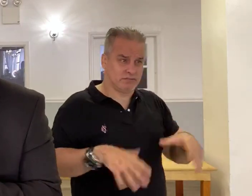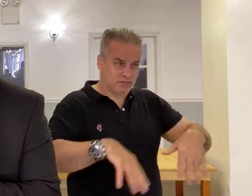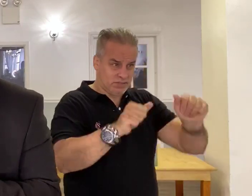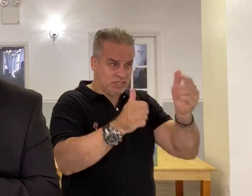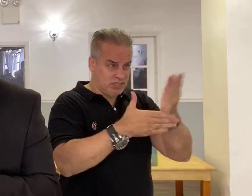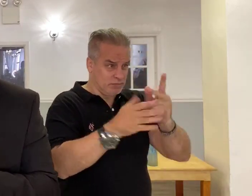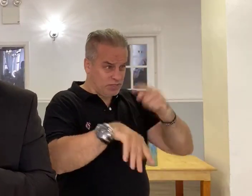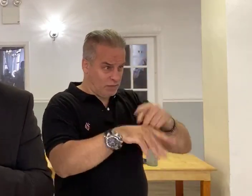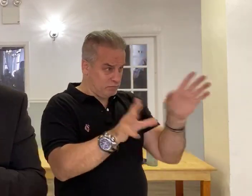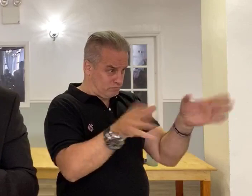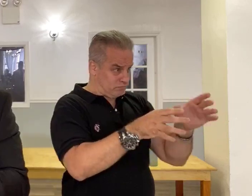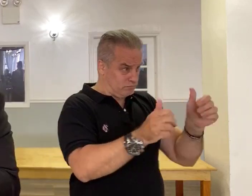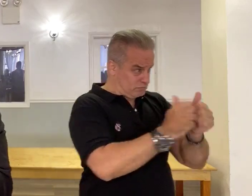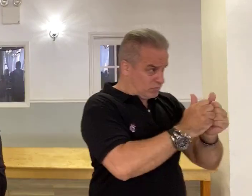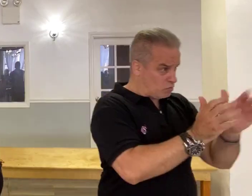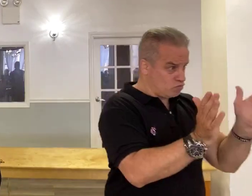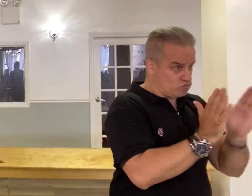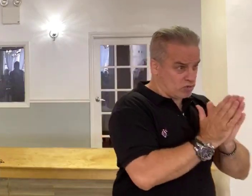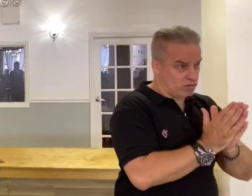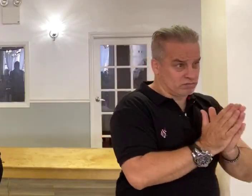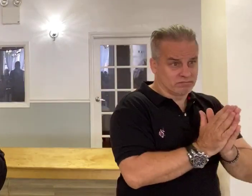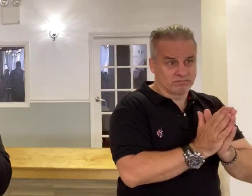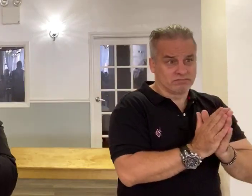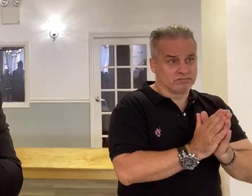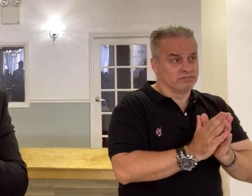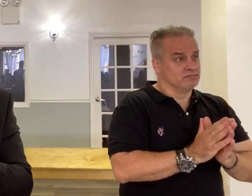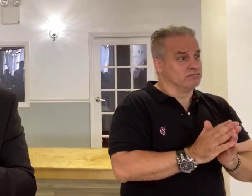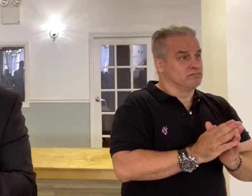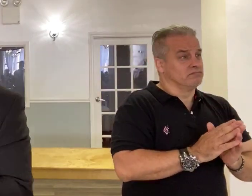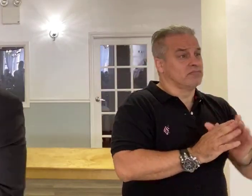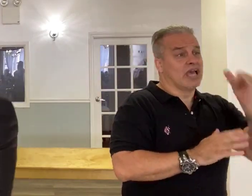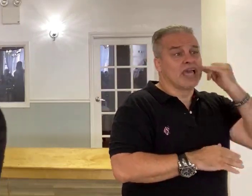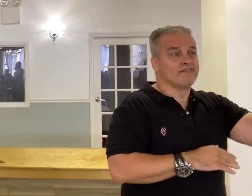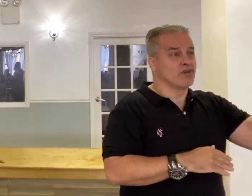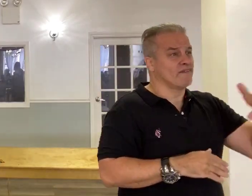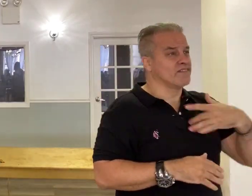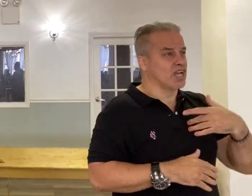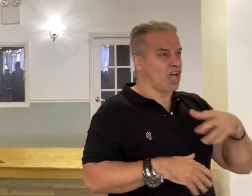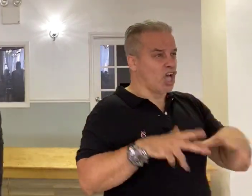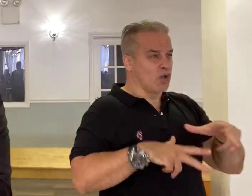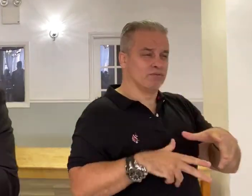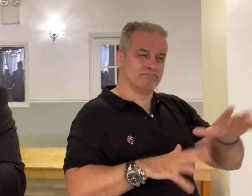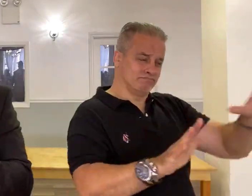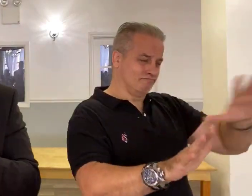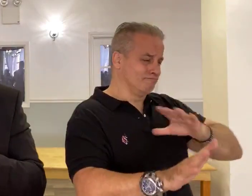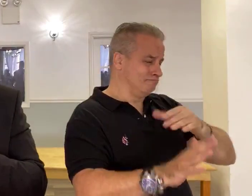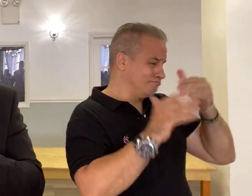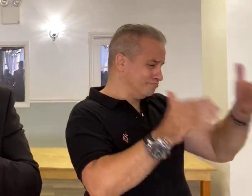those of you who haven't been with us, you don't know what to do, you can pray right there in your seat. You can come forward.